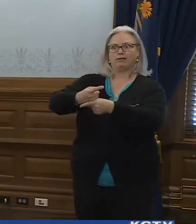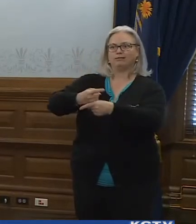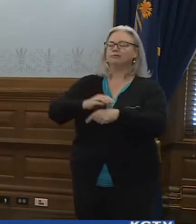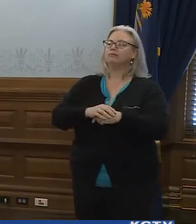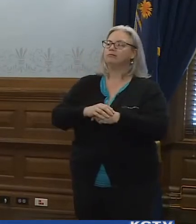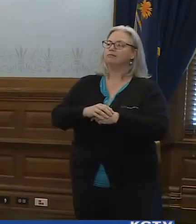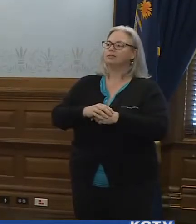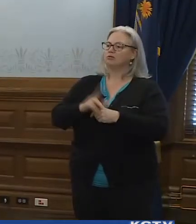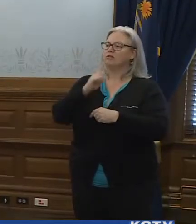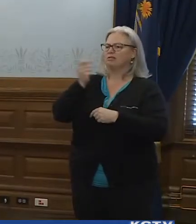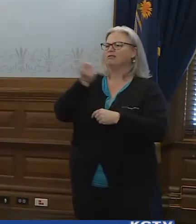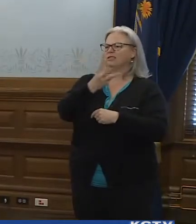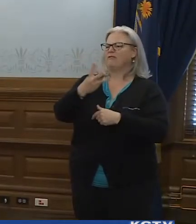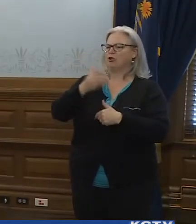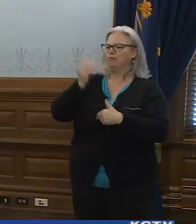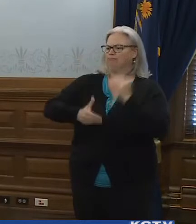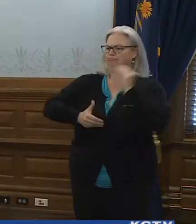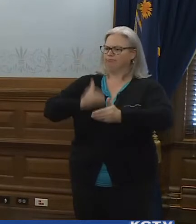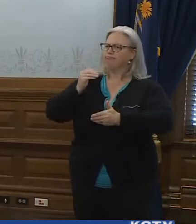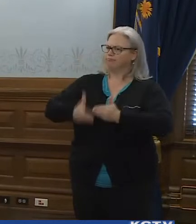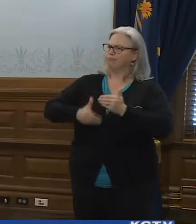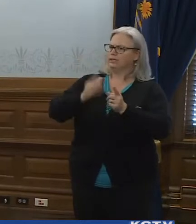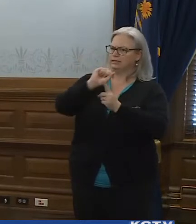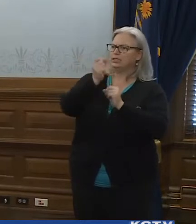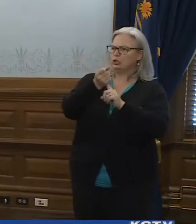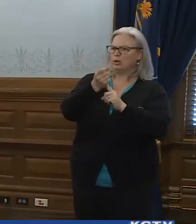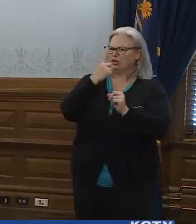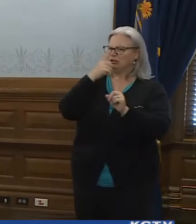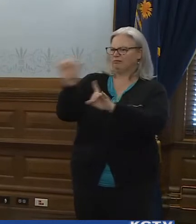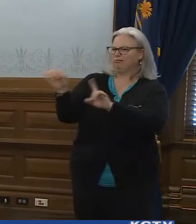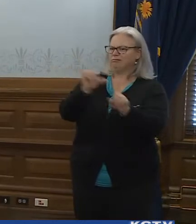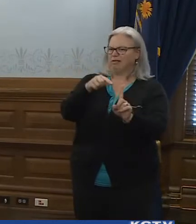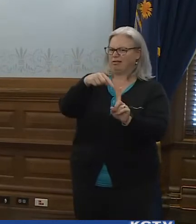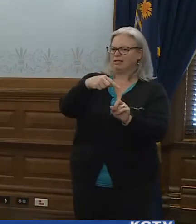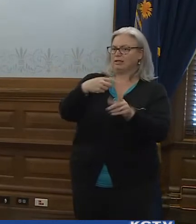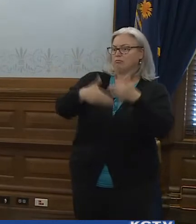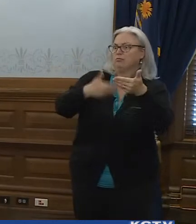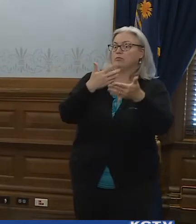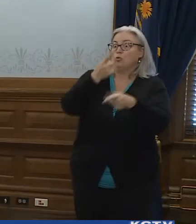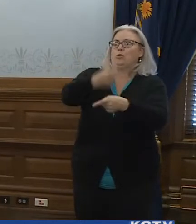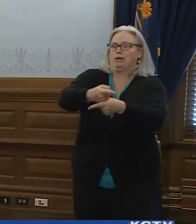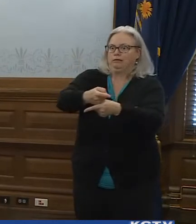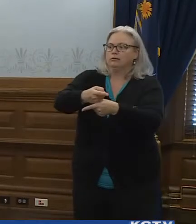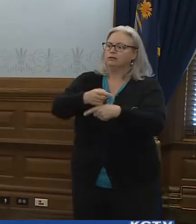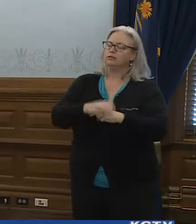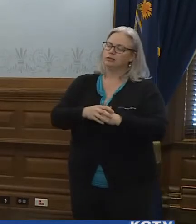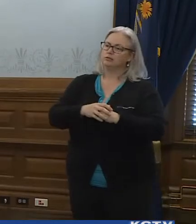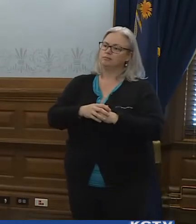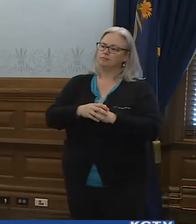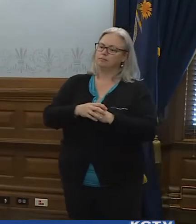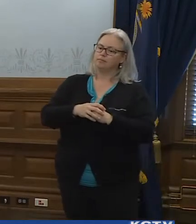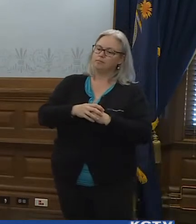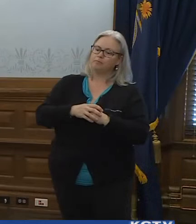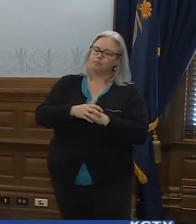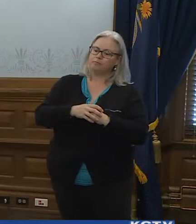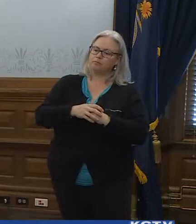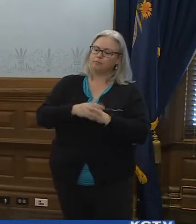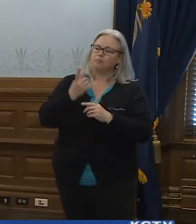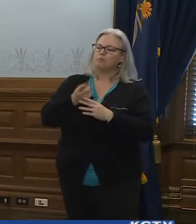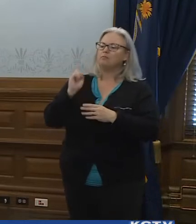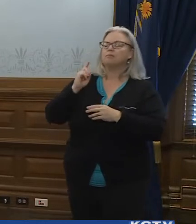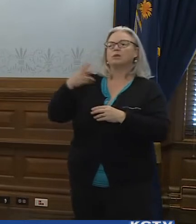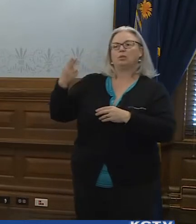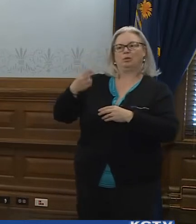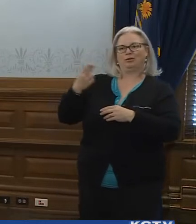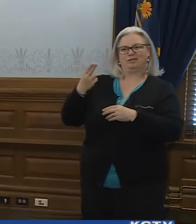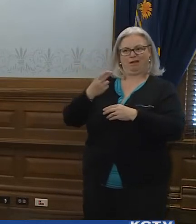And we've had actually quite a number of things of situations like this that have gone right, but this is emblematic, I think. It was on Thursday, a